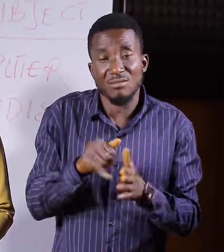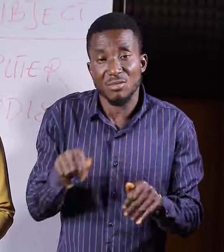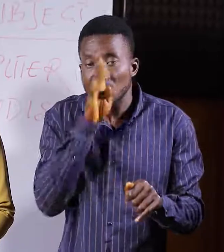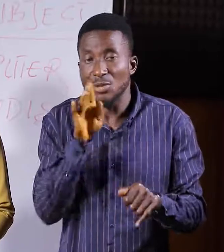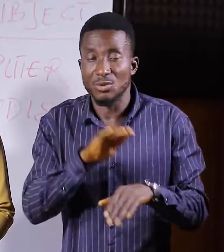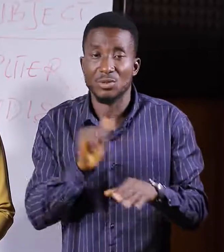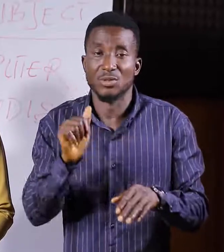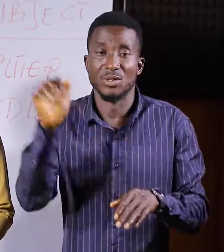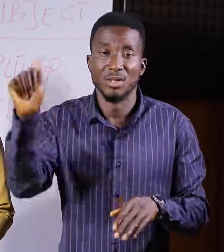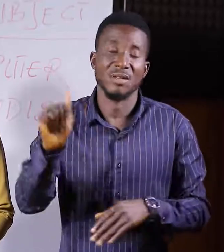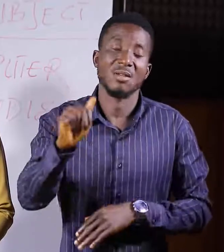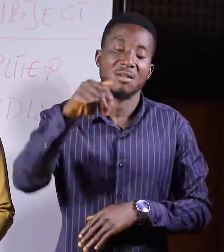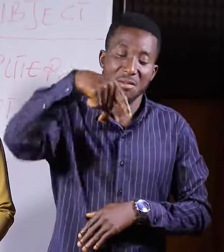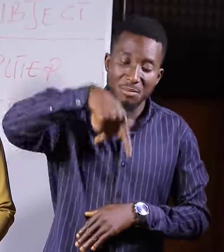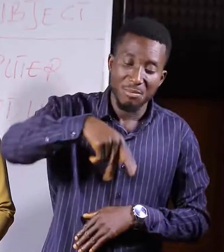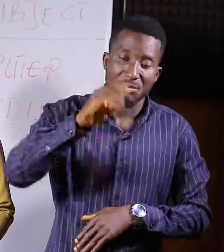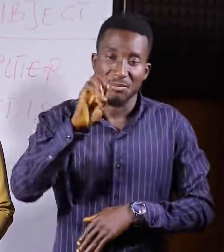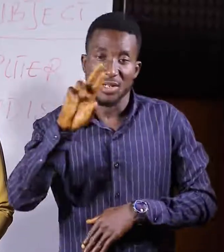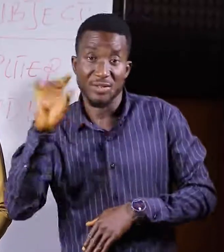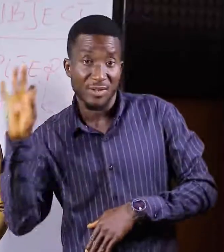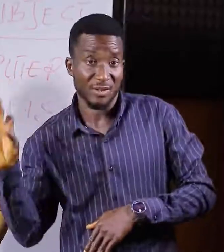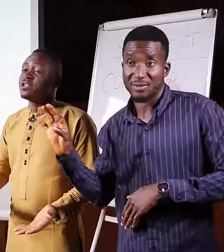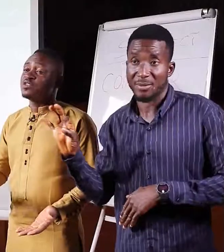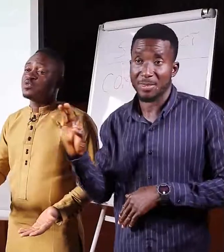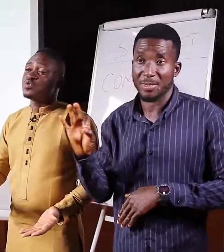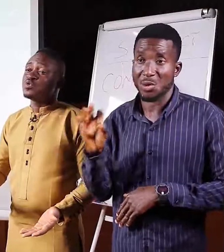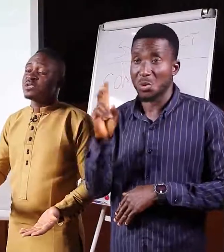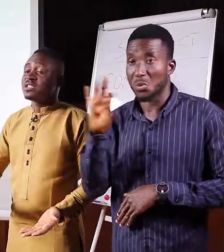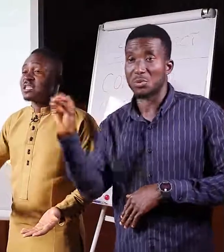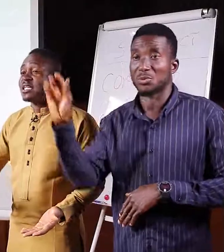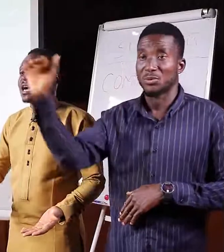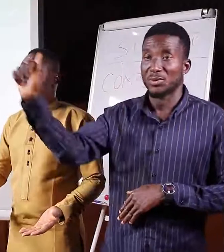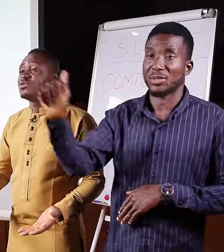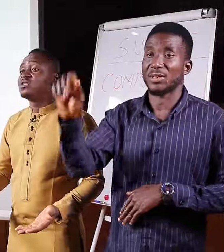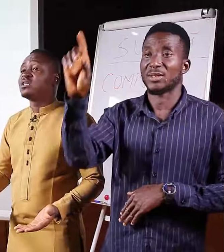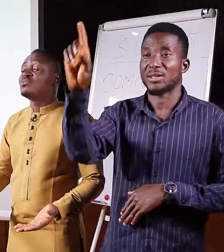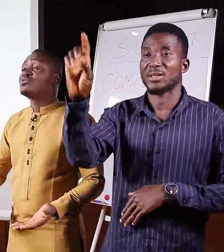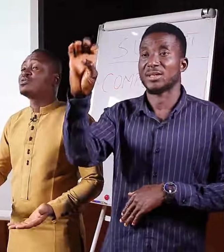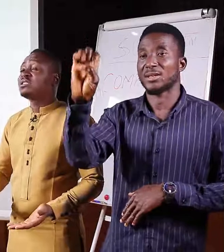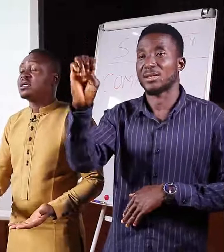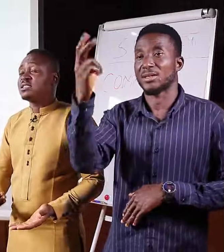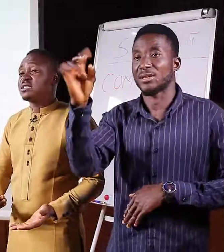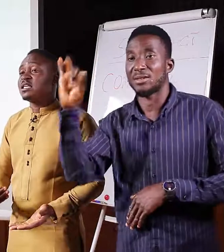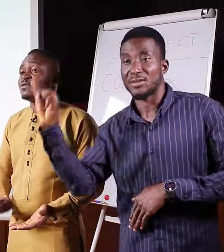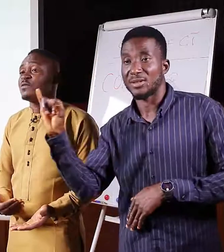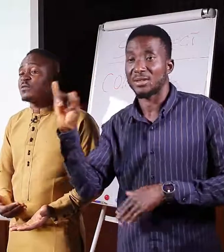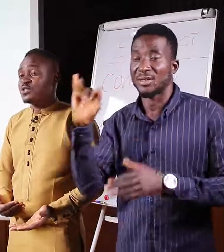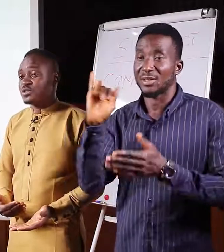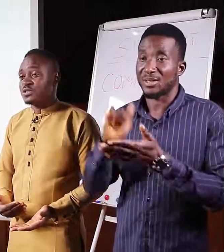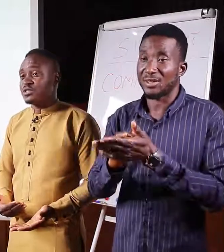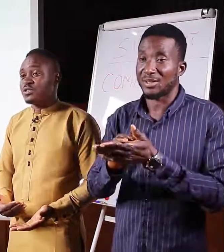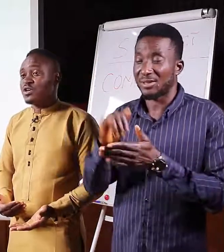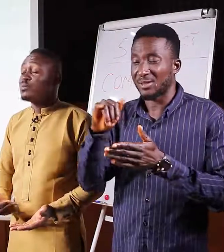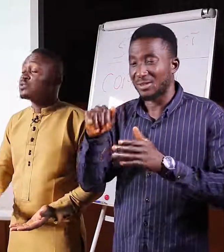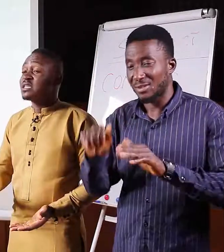peripheral. It could also be called a device, that is used to send out processed